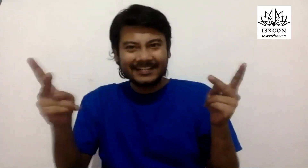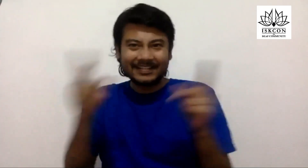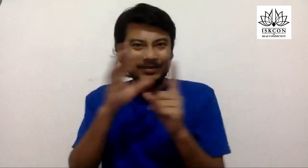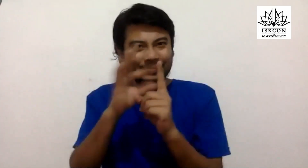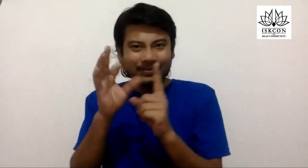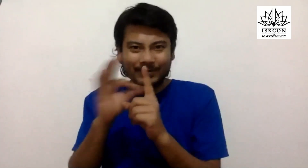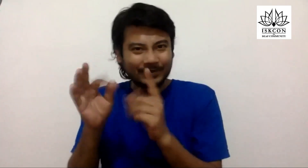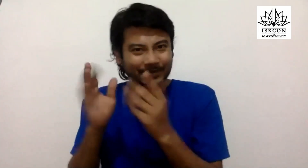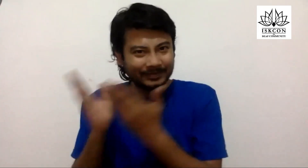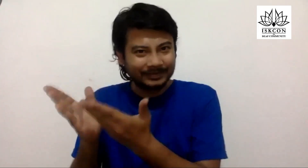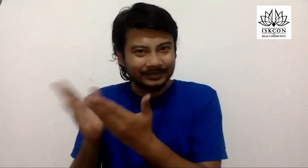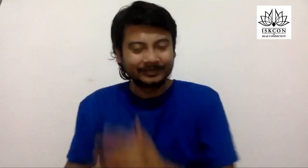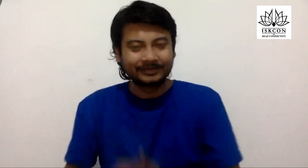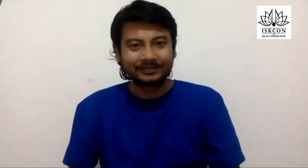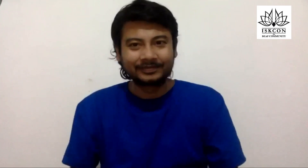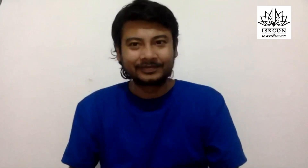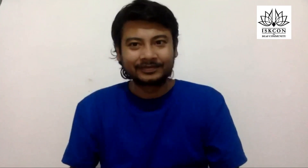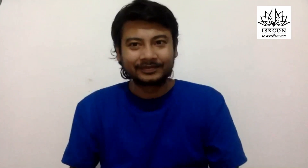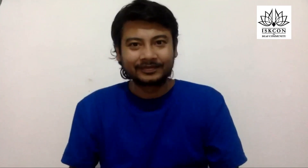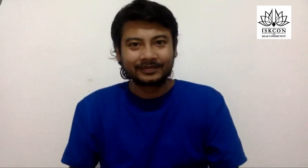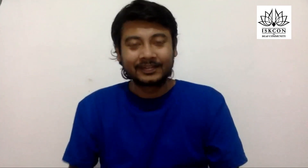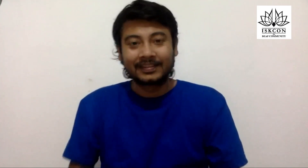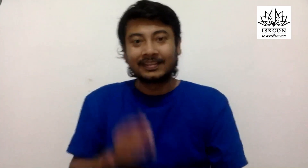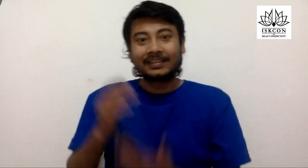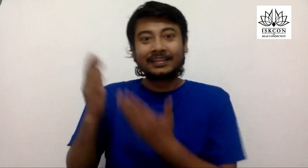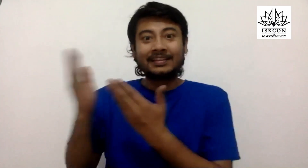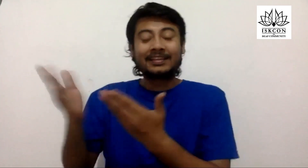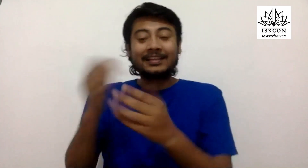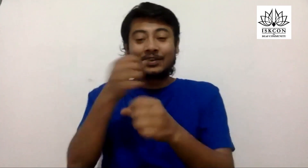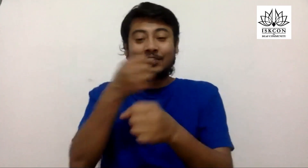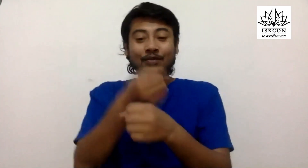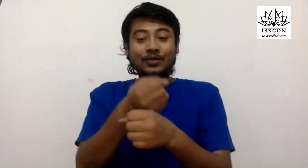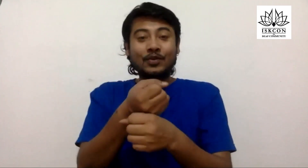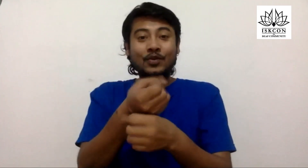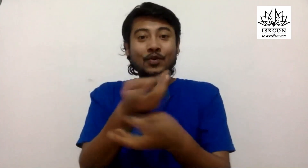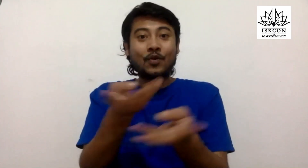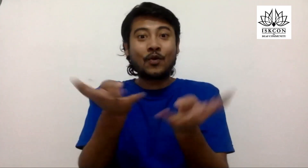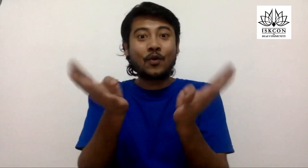he is drowning the inhabitants of Gokul in pools of ecstasy.